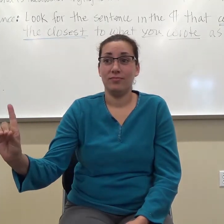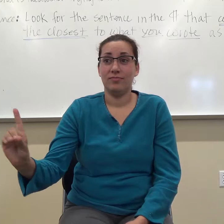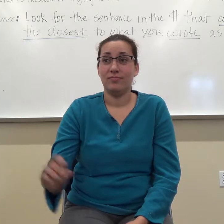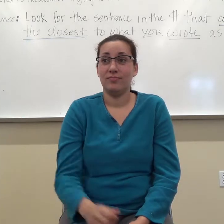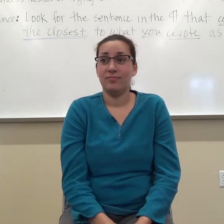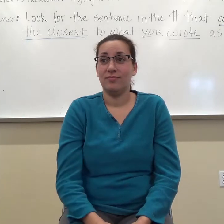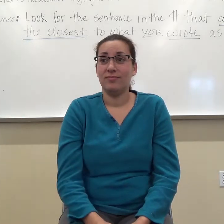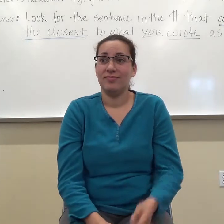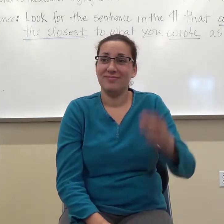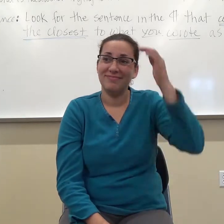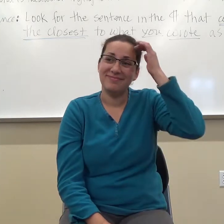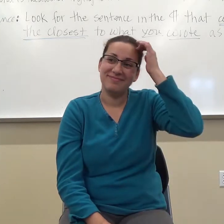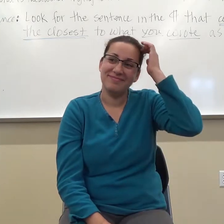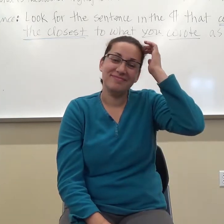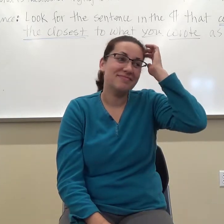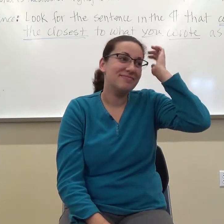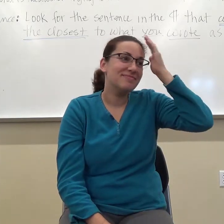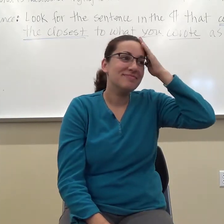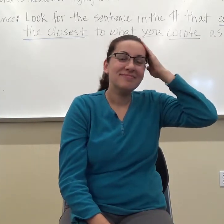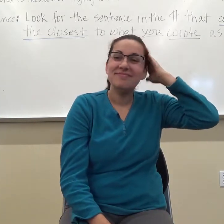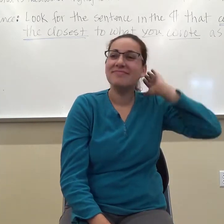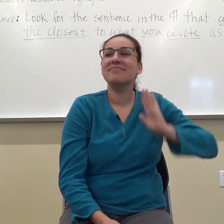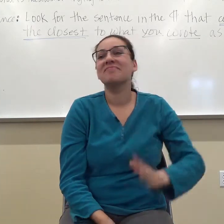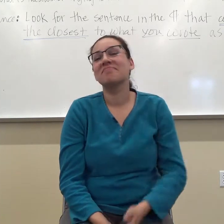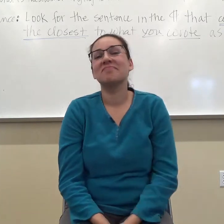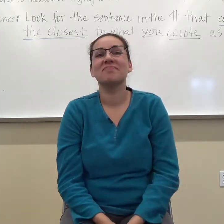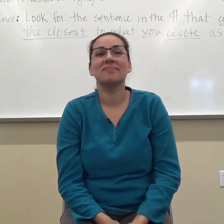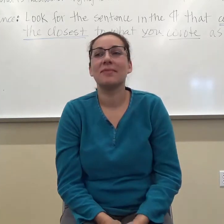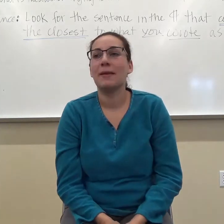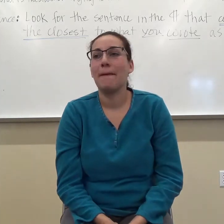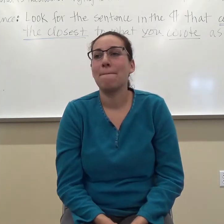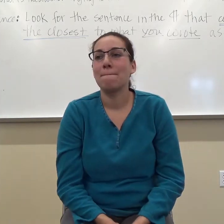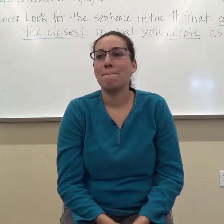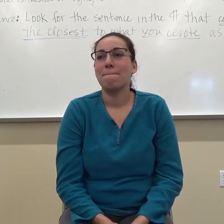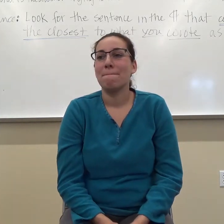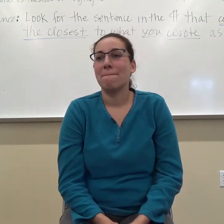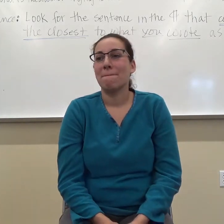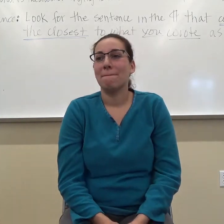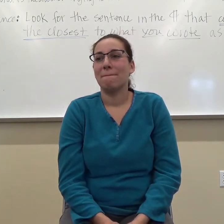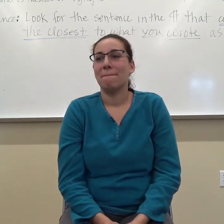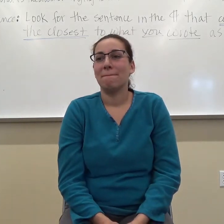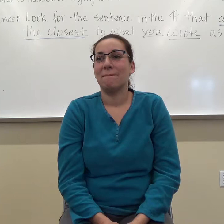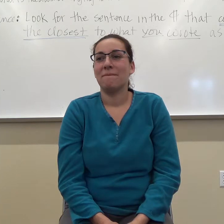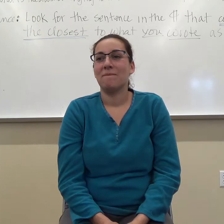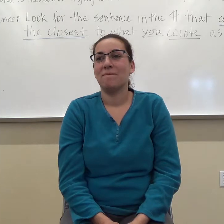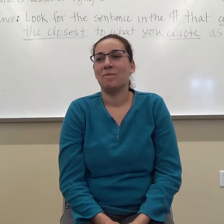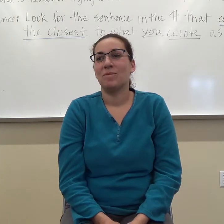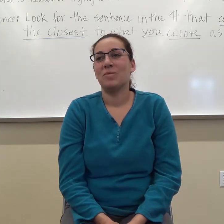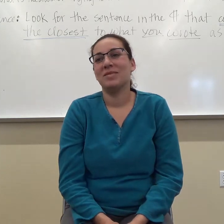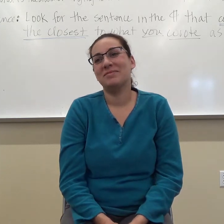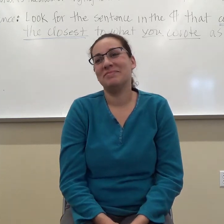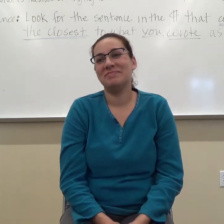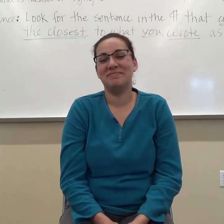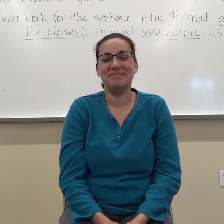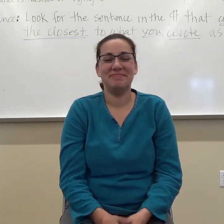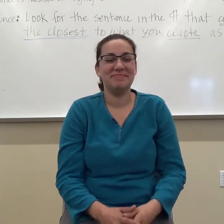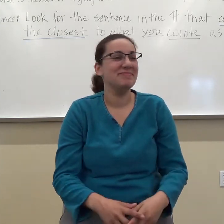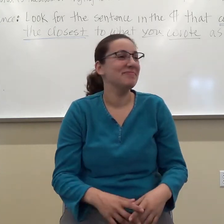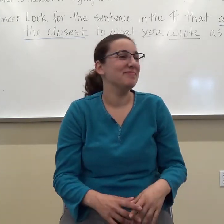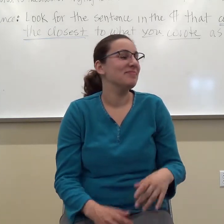no, I think most of these were the complete sentences, people. Okay. But do people know what I'm talking about? I'm trying to think of an example off